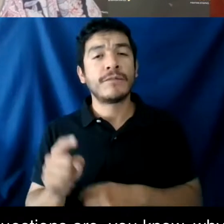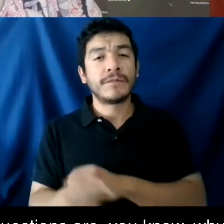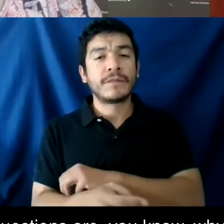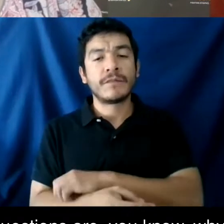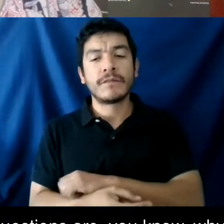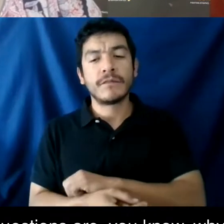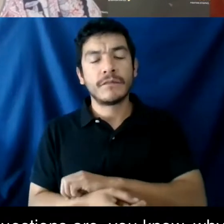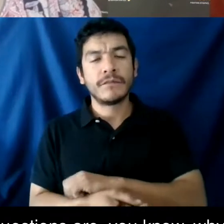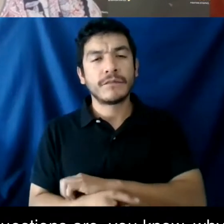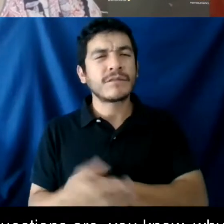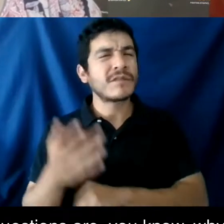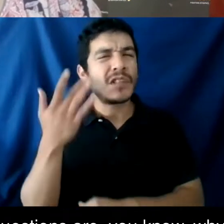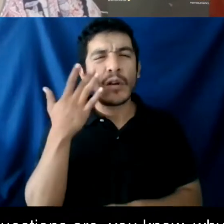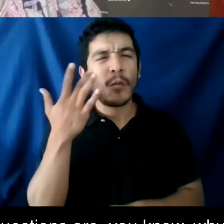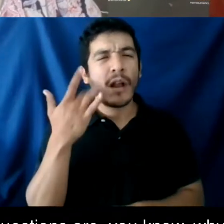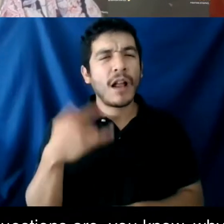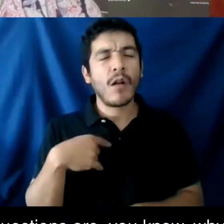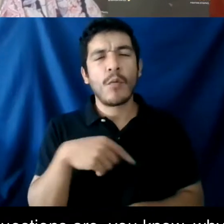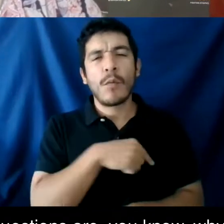why are we